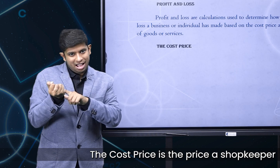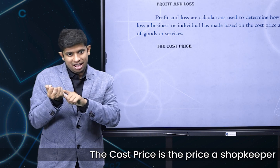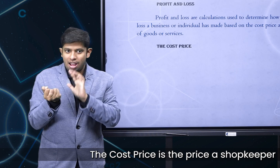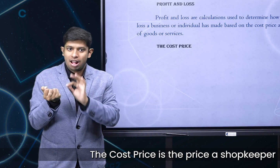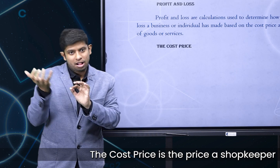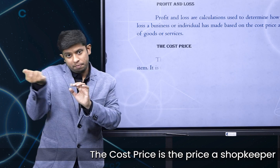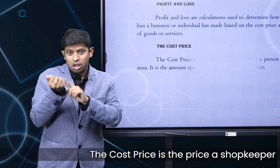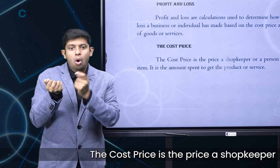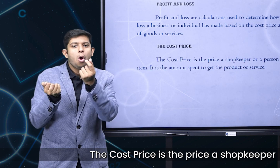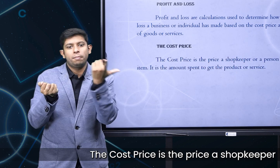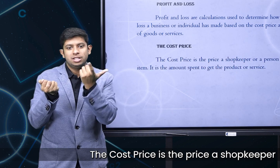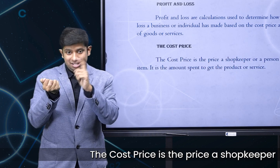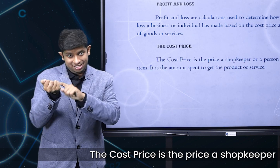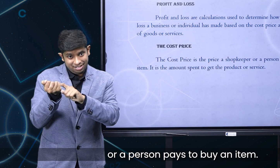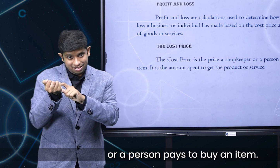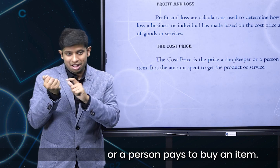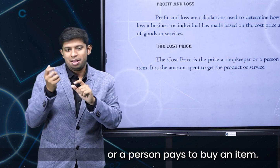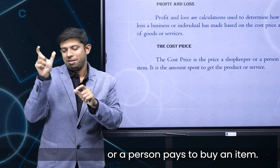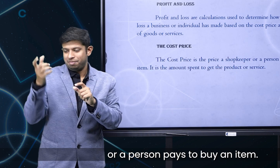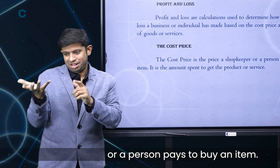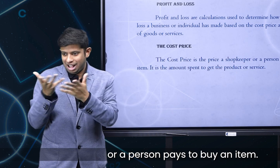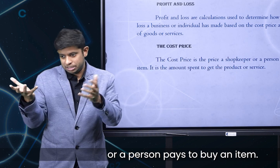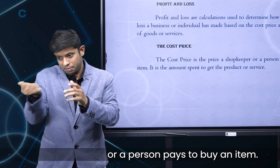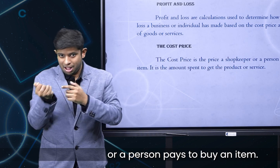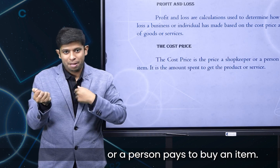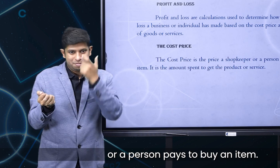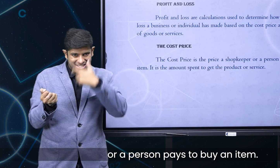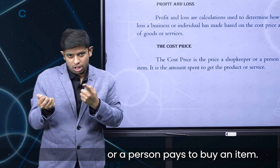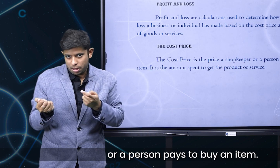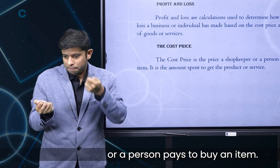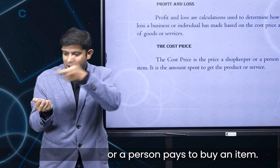is the price a shopkeeper or a person pays to buy an item.